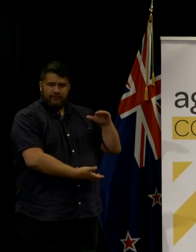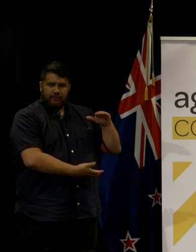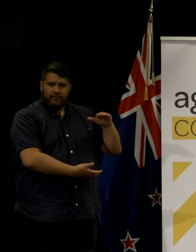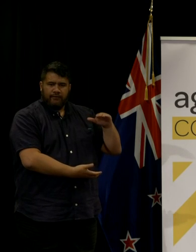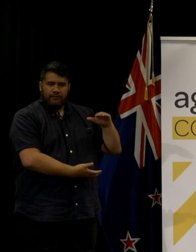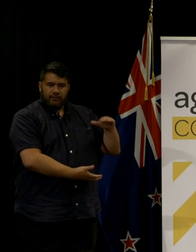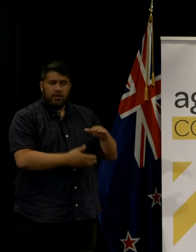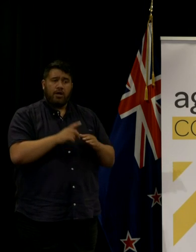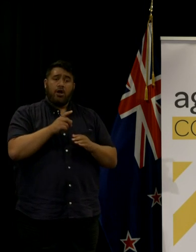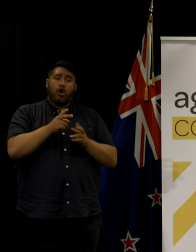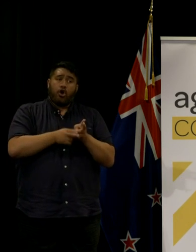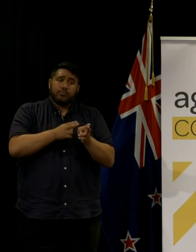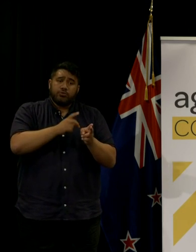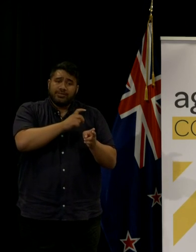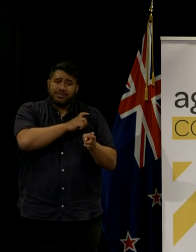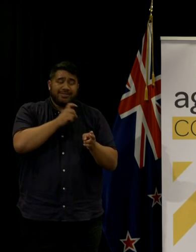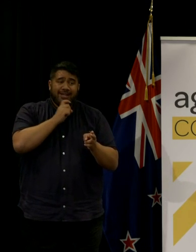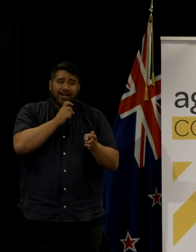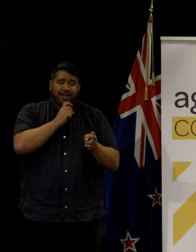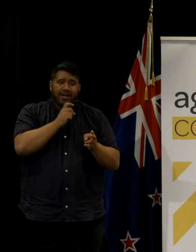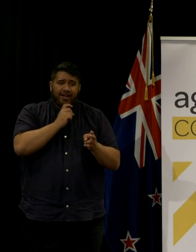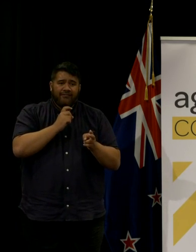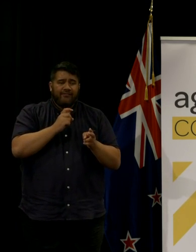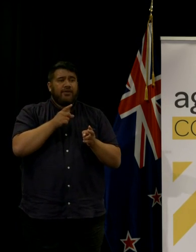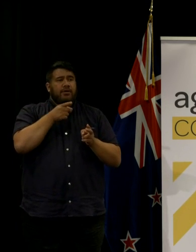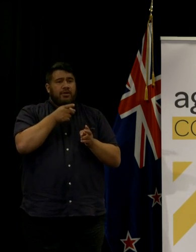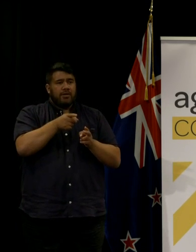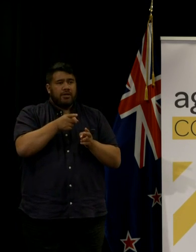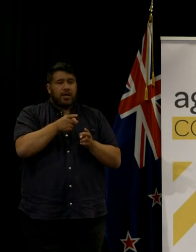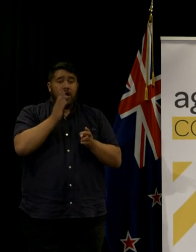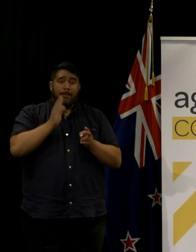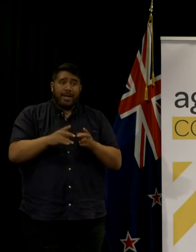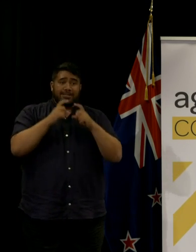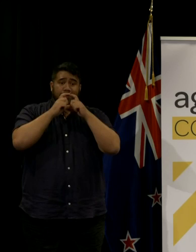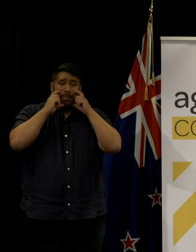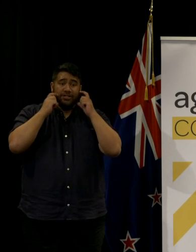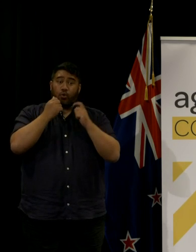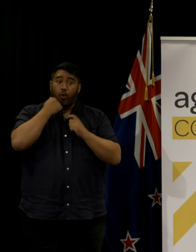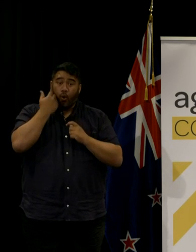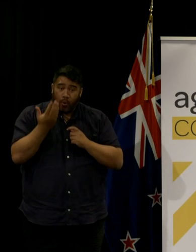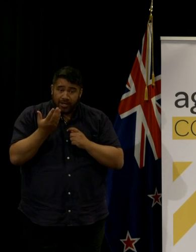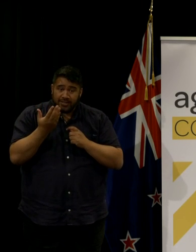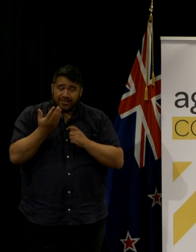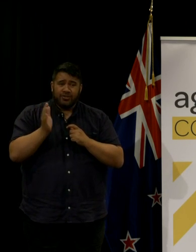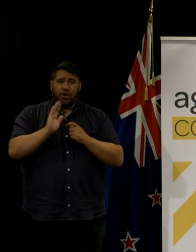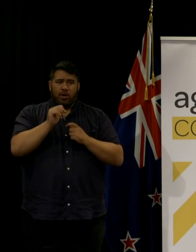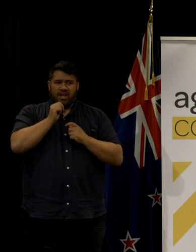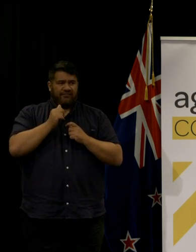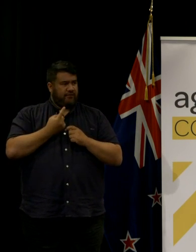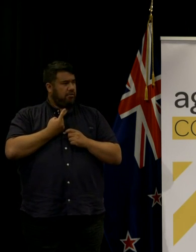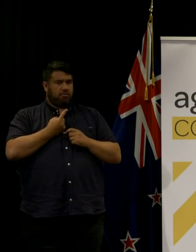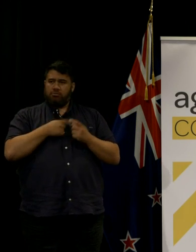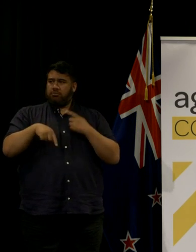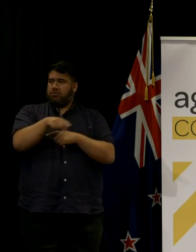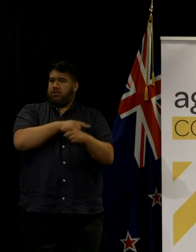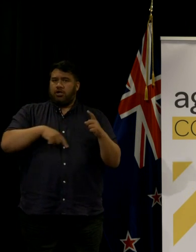hospital staff is that the same as any other time, they don't routinely need to wear masks, particularly if there's no risk of them coming in